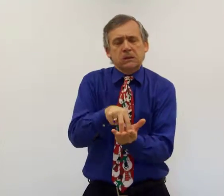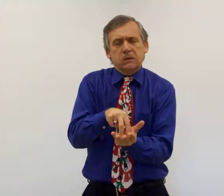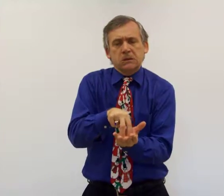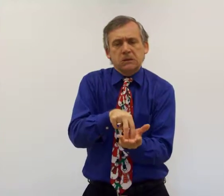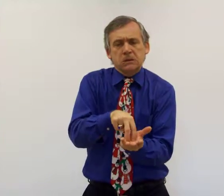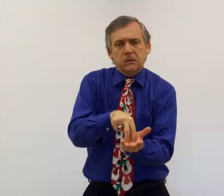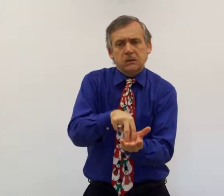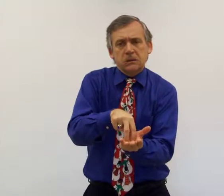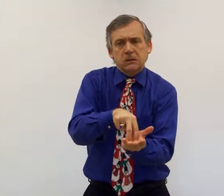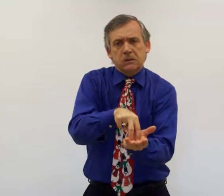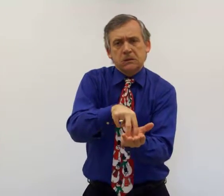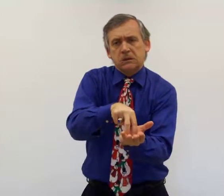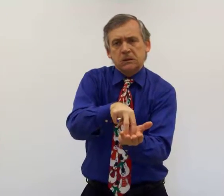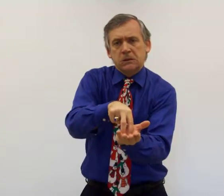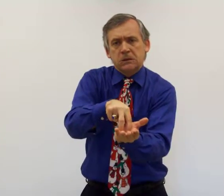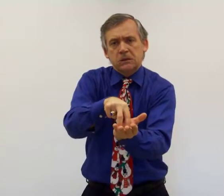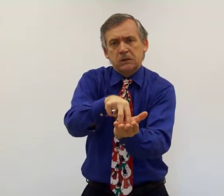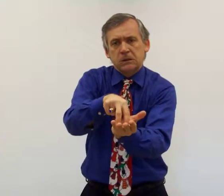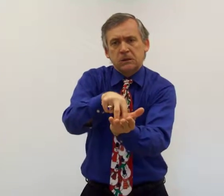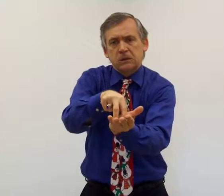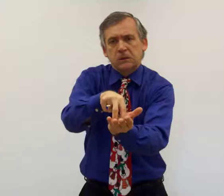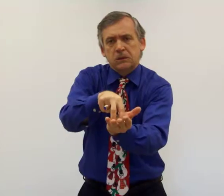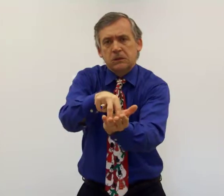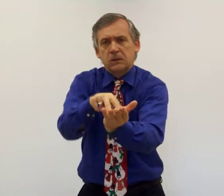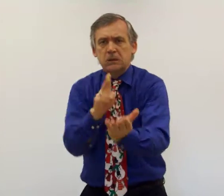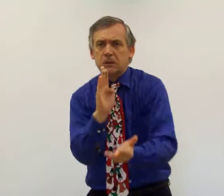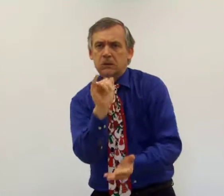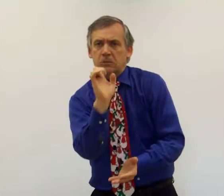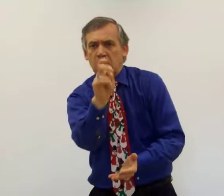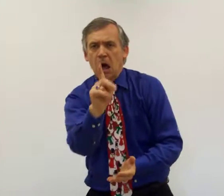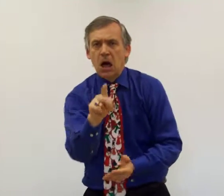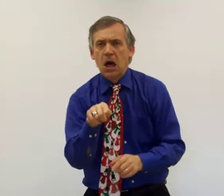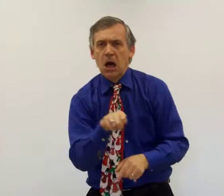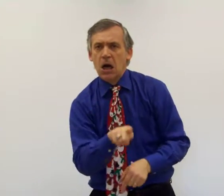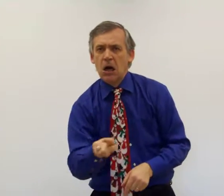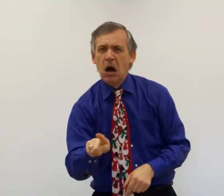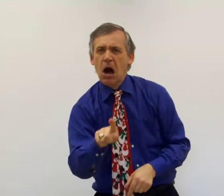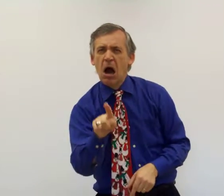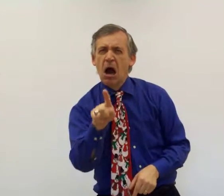The way from the land of Hades to the upper world is long and hard,